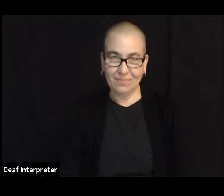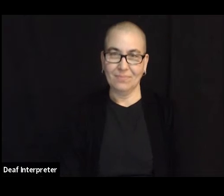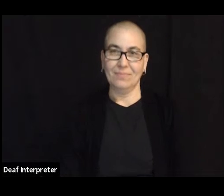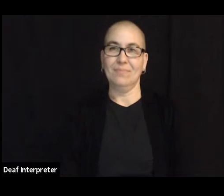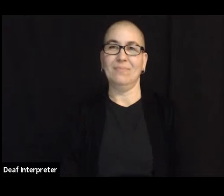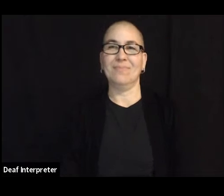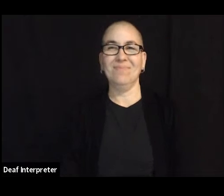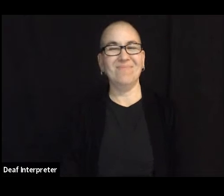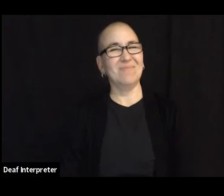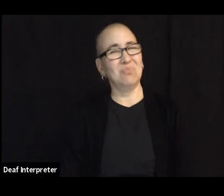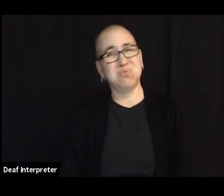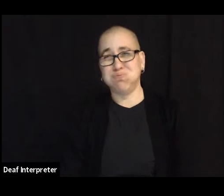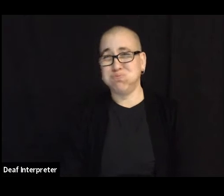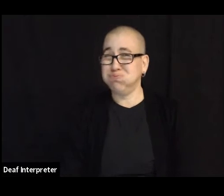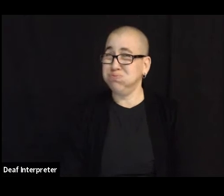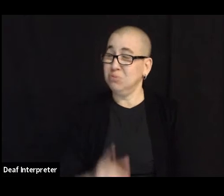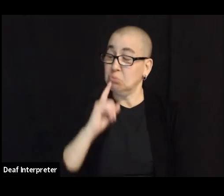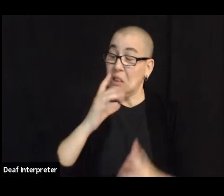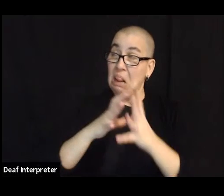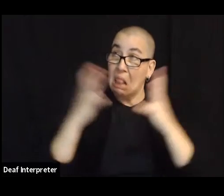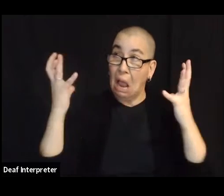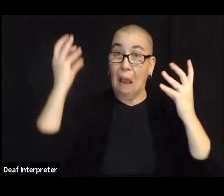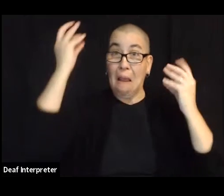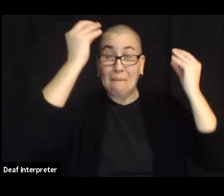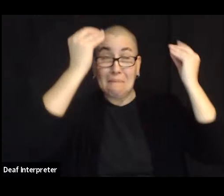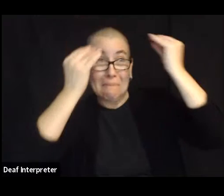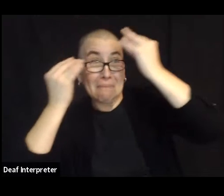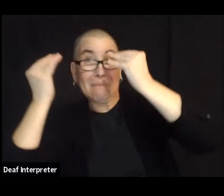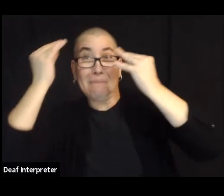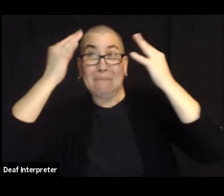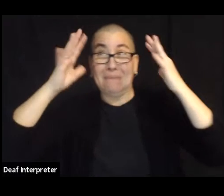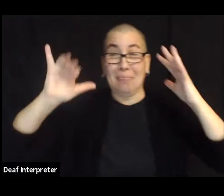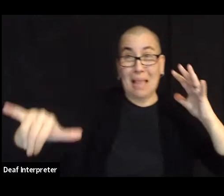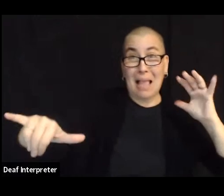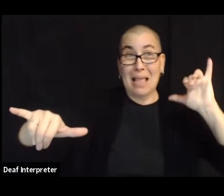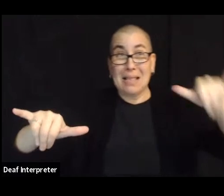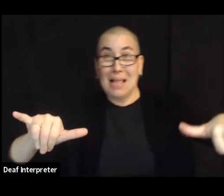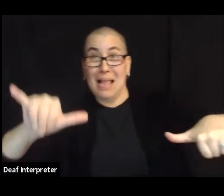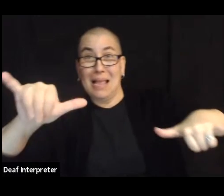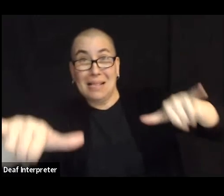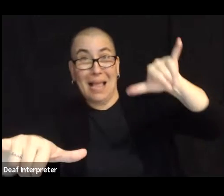said, and as you heard from some of the earlier questions asked, and we are